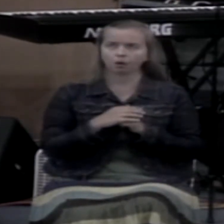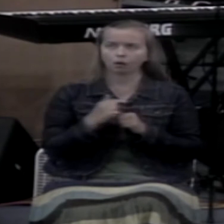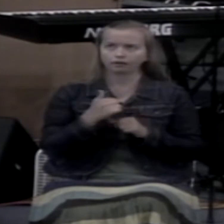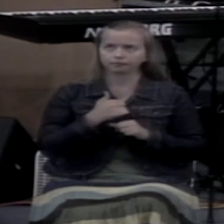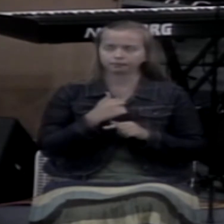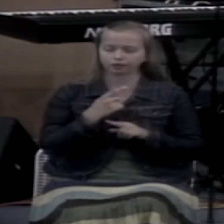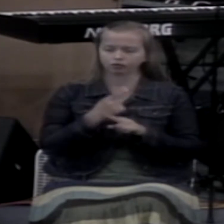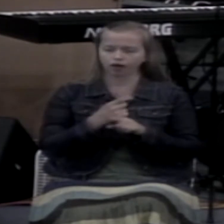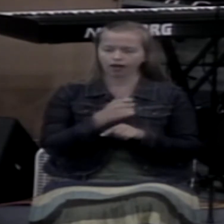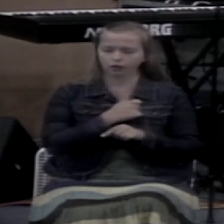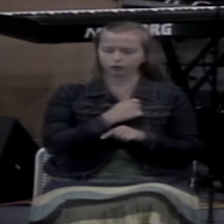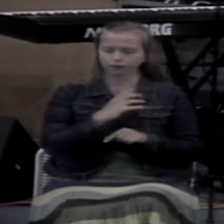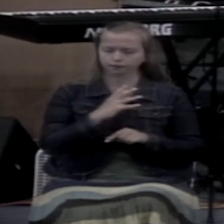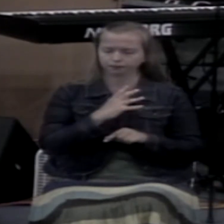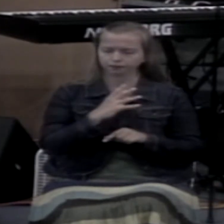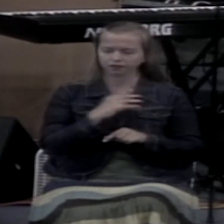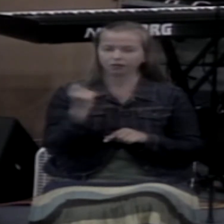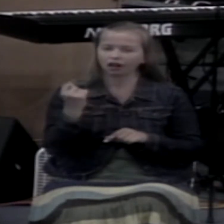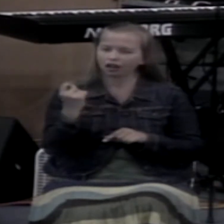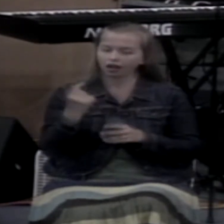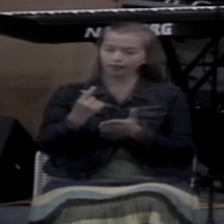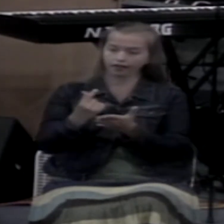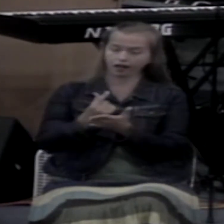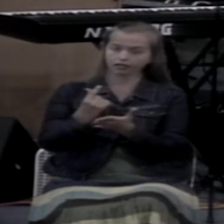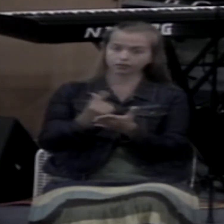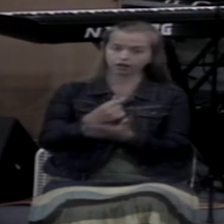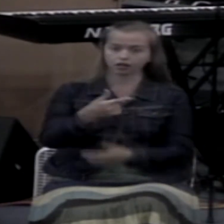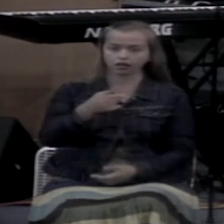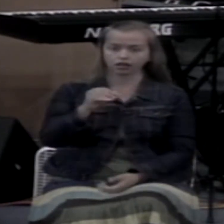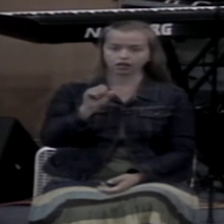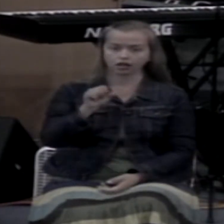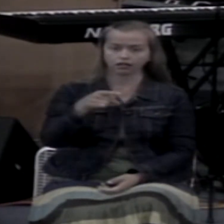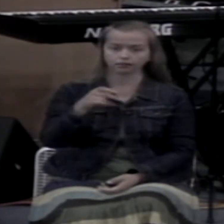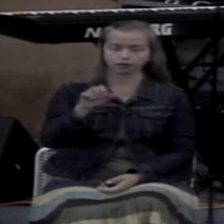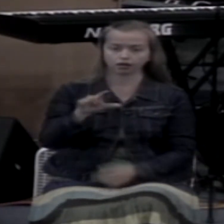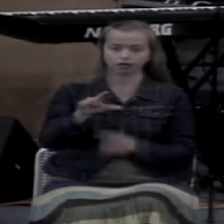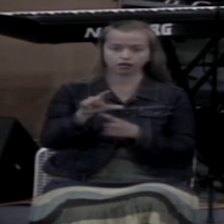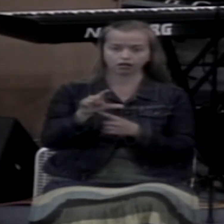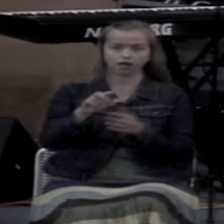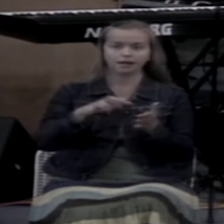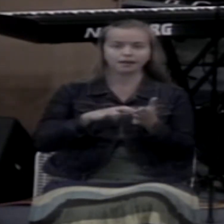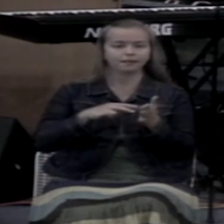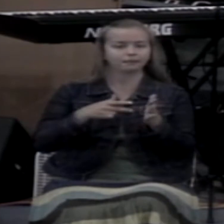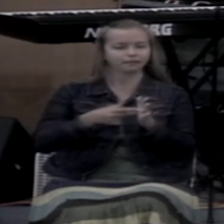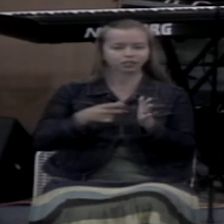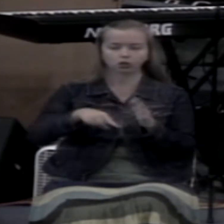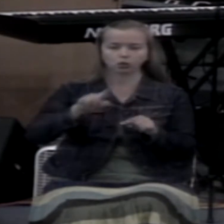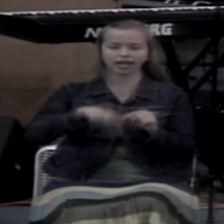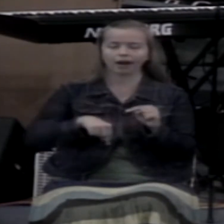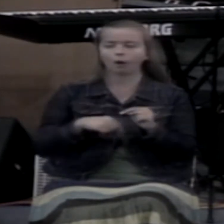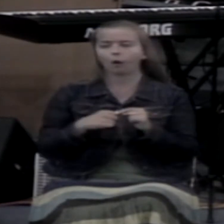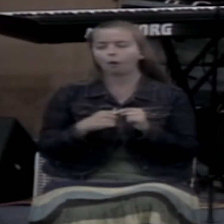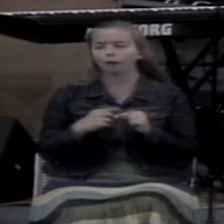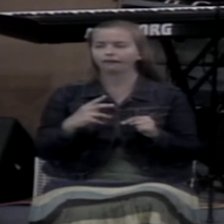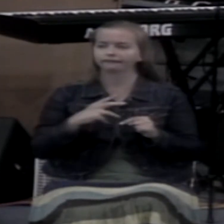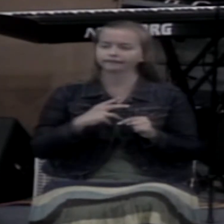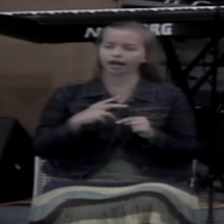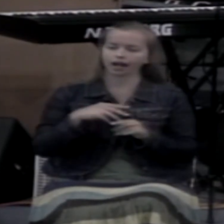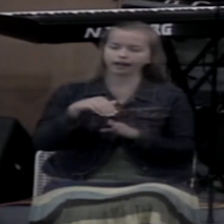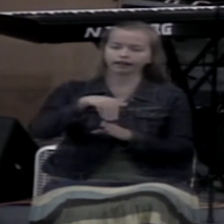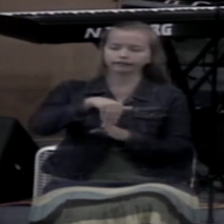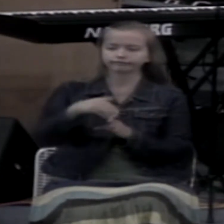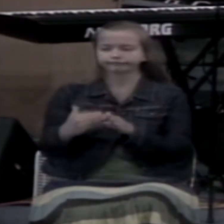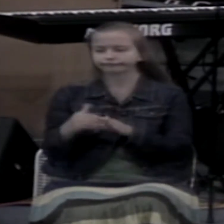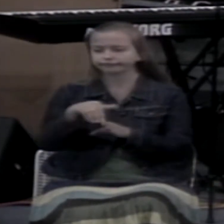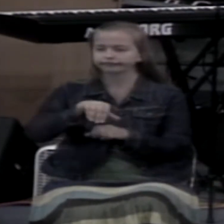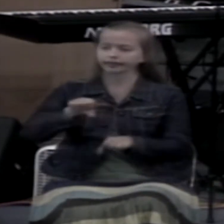gospel message, that there is no compromise. Under any circumstances, the